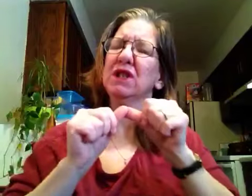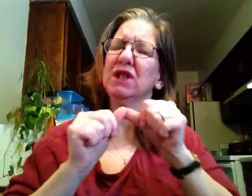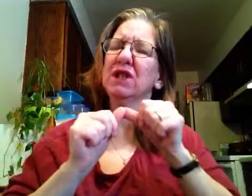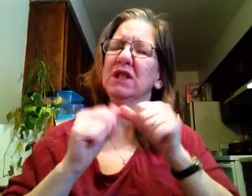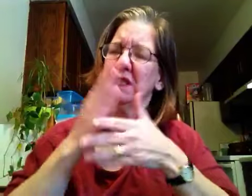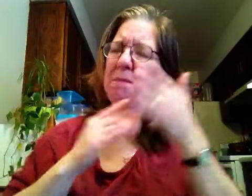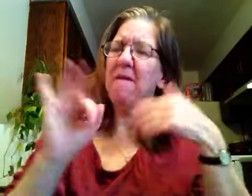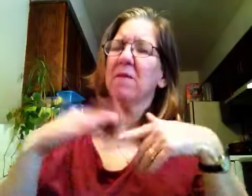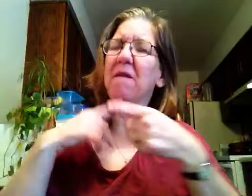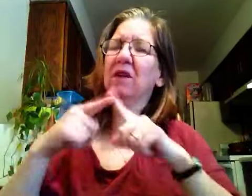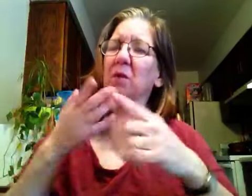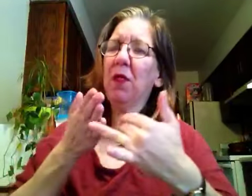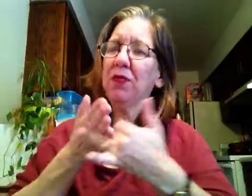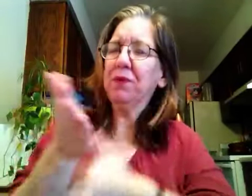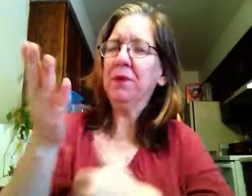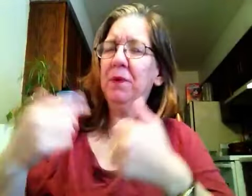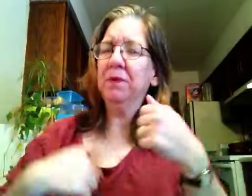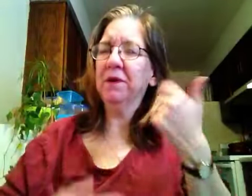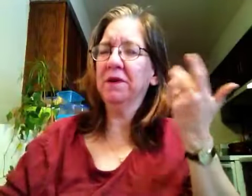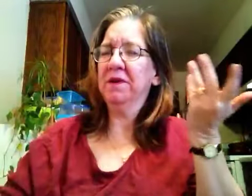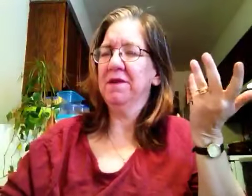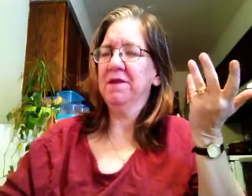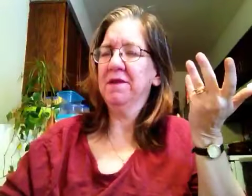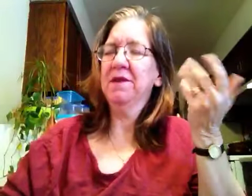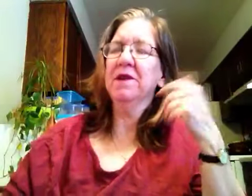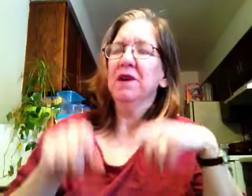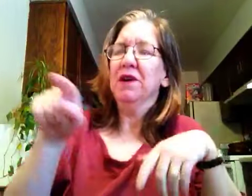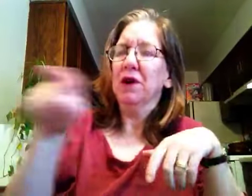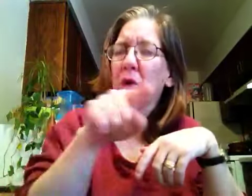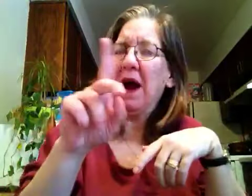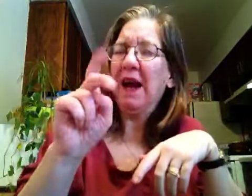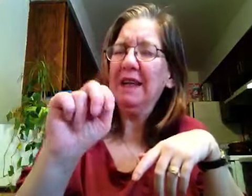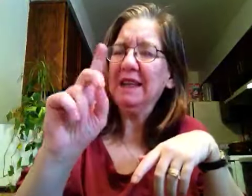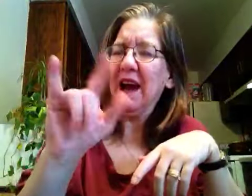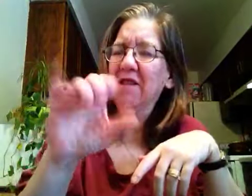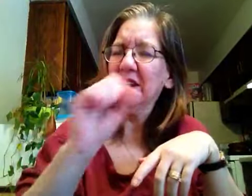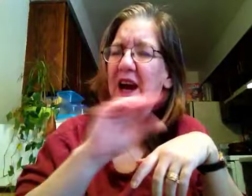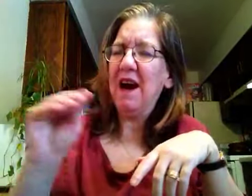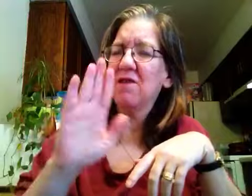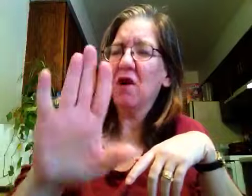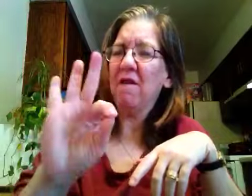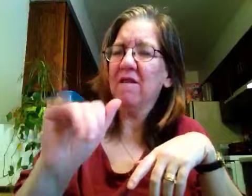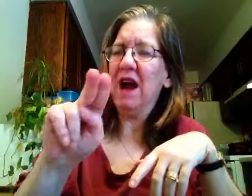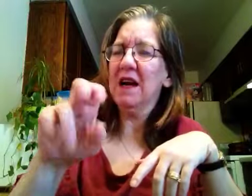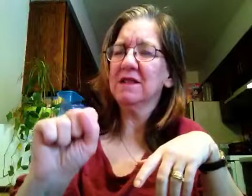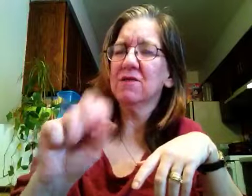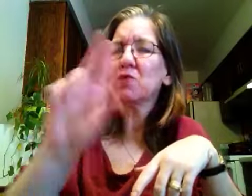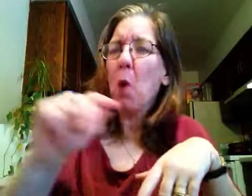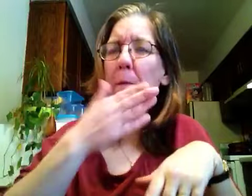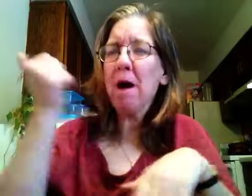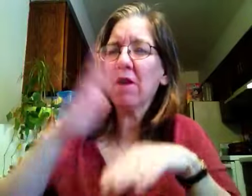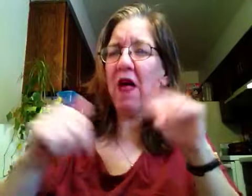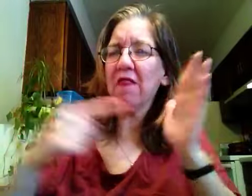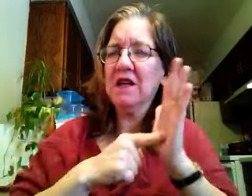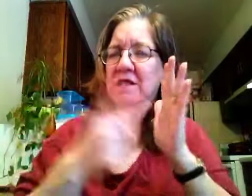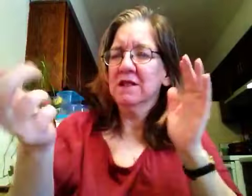But my stomach was sore. Oh my God damn it! And my stomach is